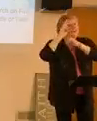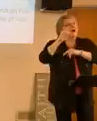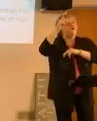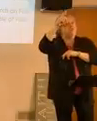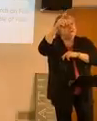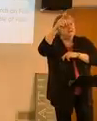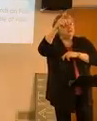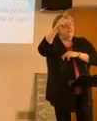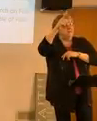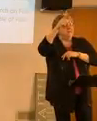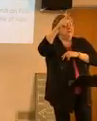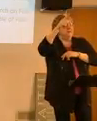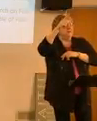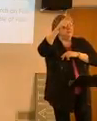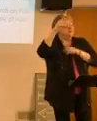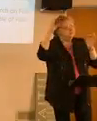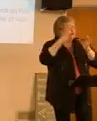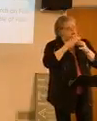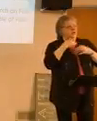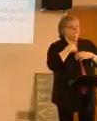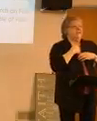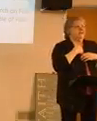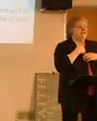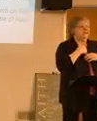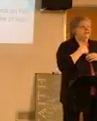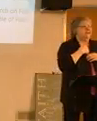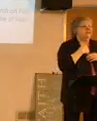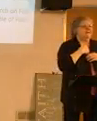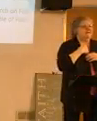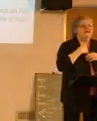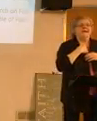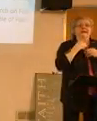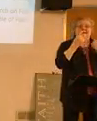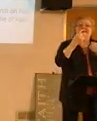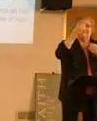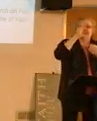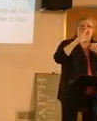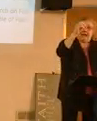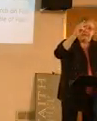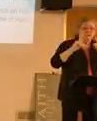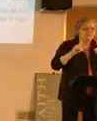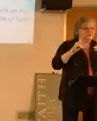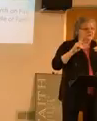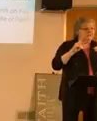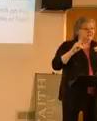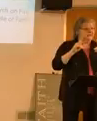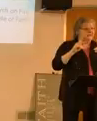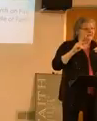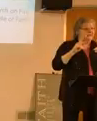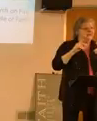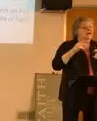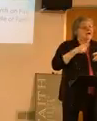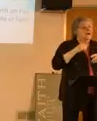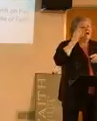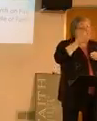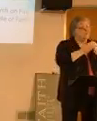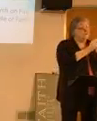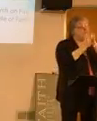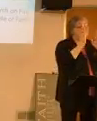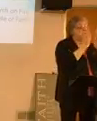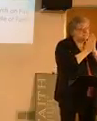him. Will you join me in giving God an opportunity this morning? In a moment, I'm going to lead us in a